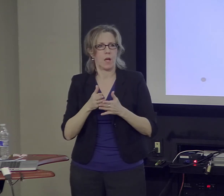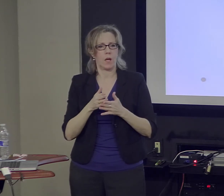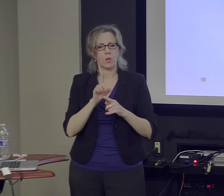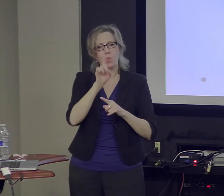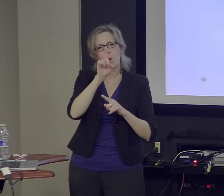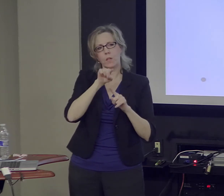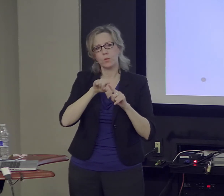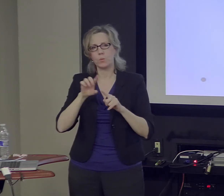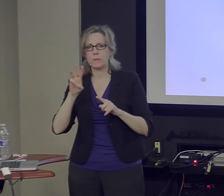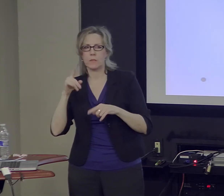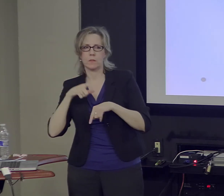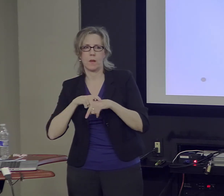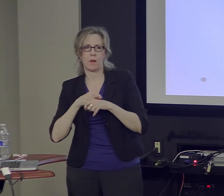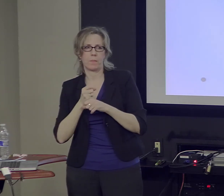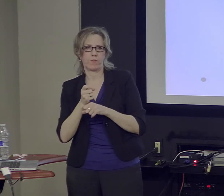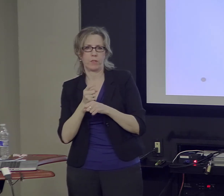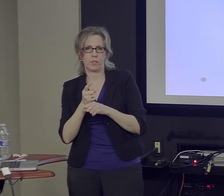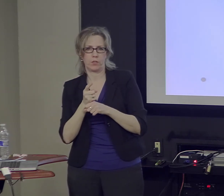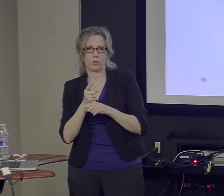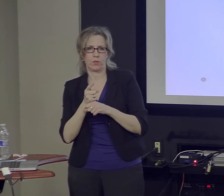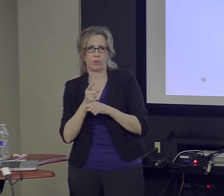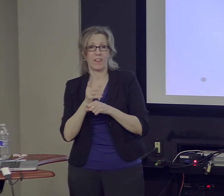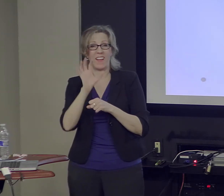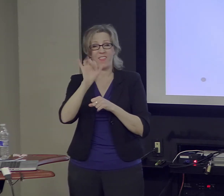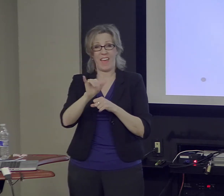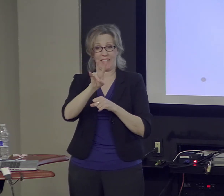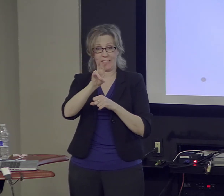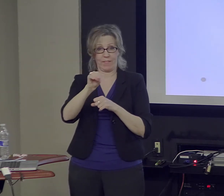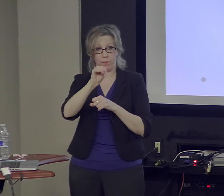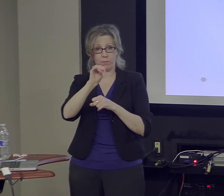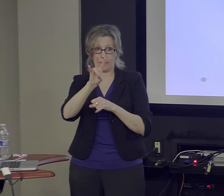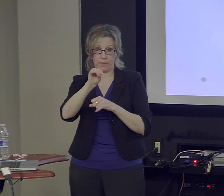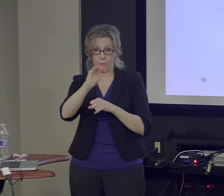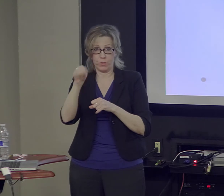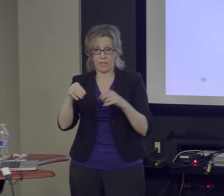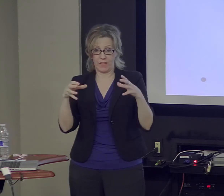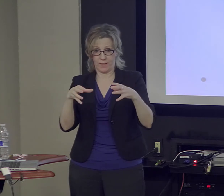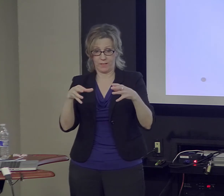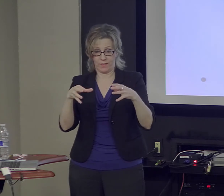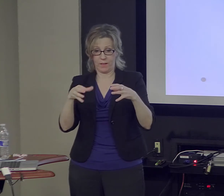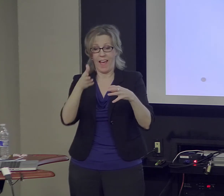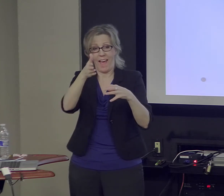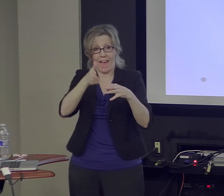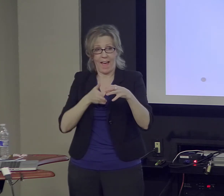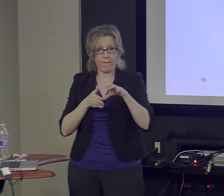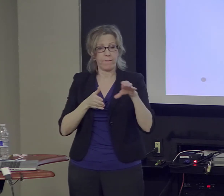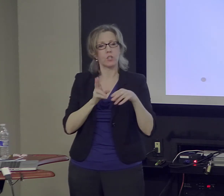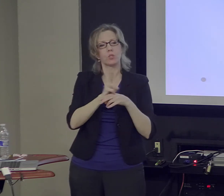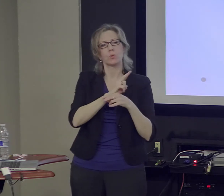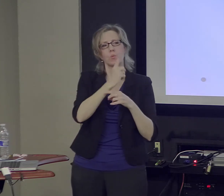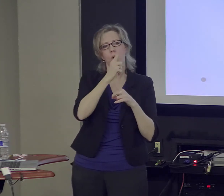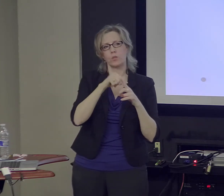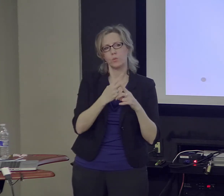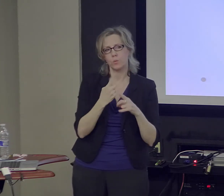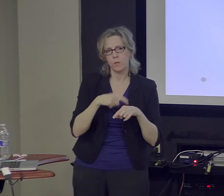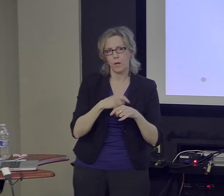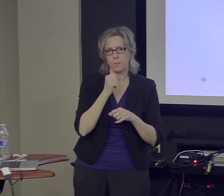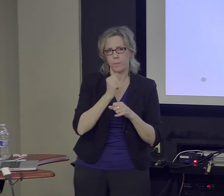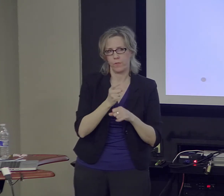use international sign 1 to 6 times a year. So out of